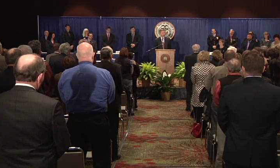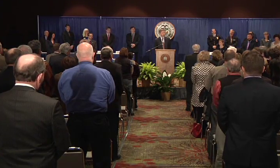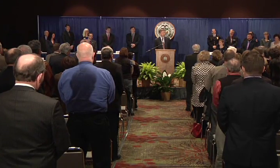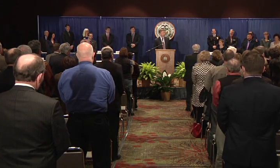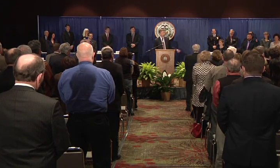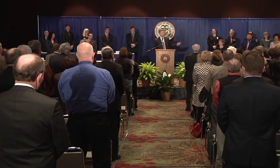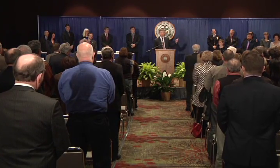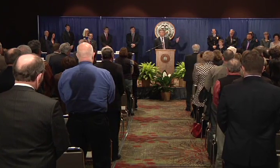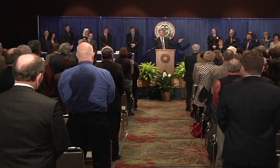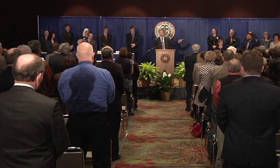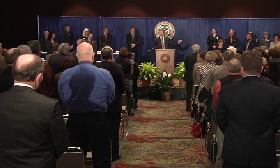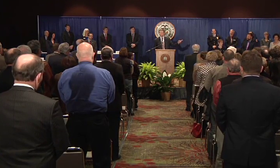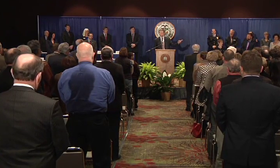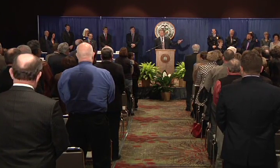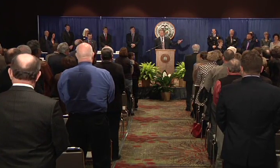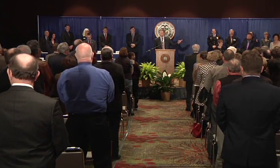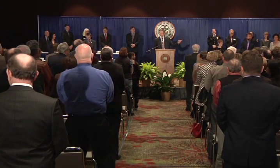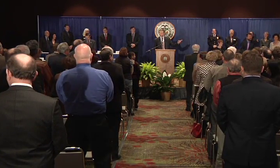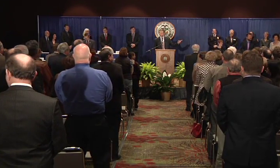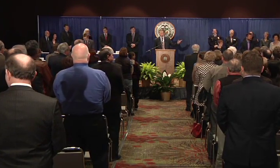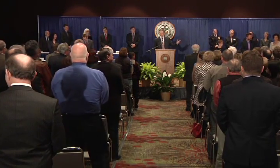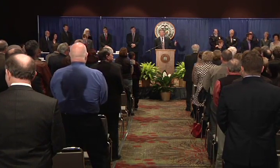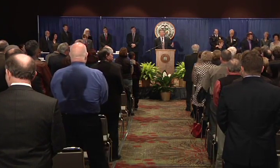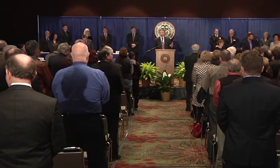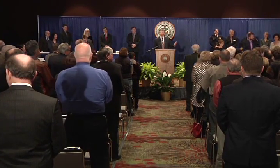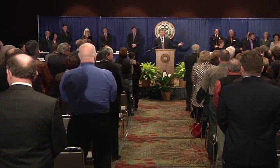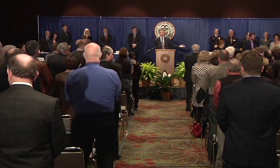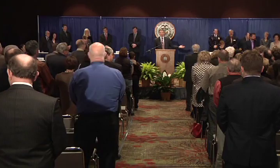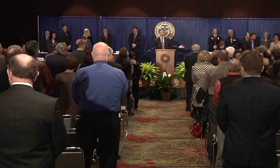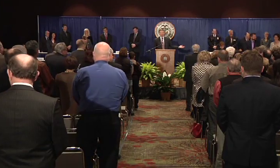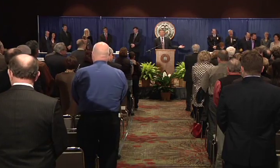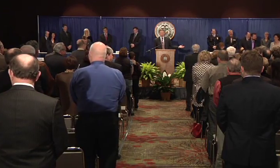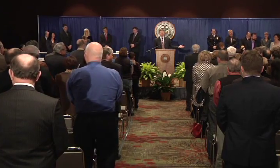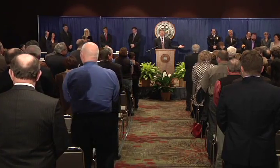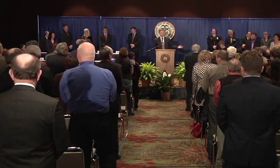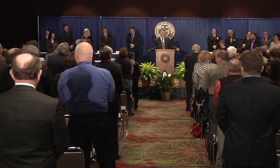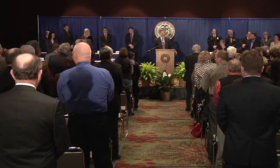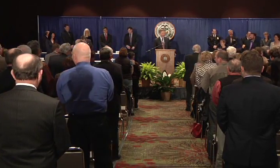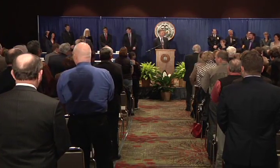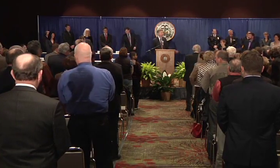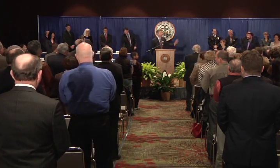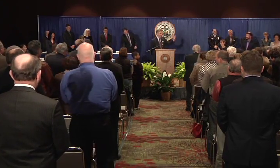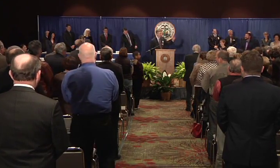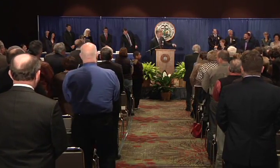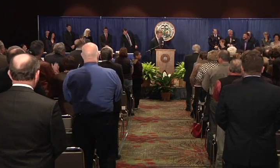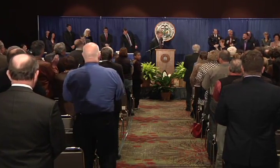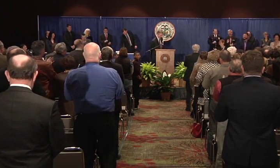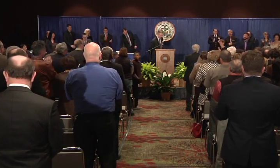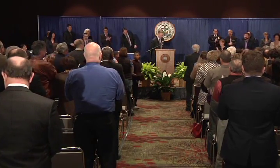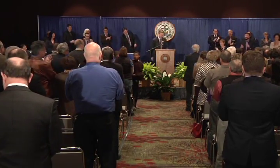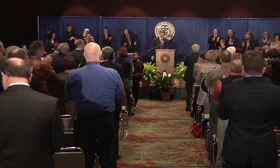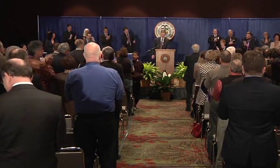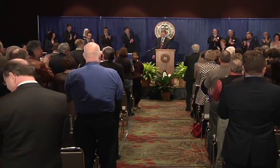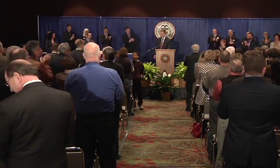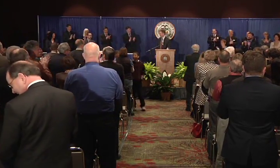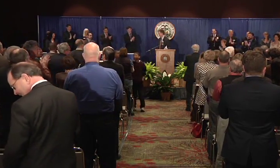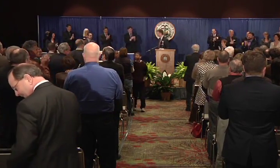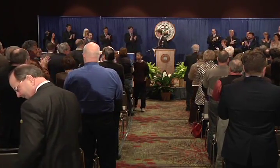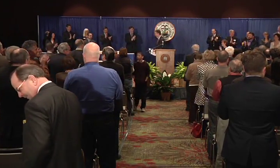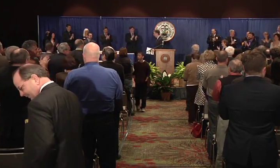treat my wife to punch and cookies, and you're all welcome to join us. So thank you very much for being here.